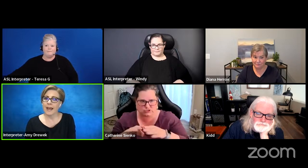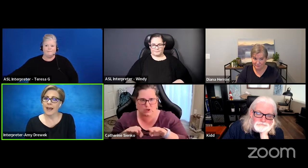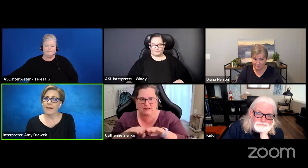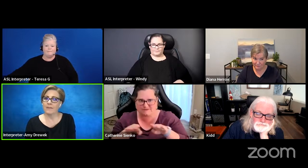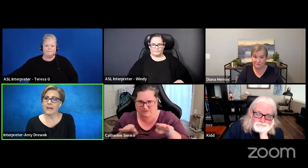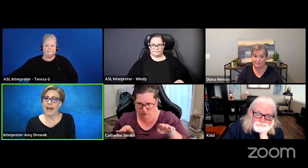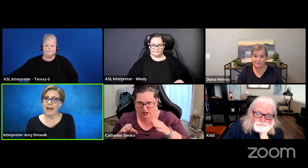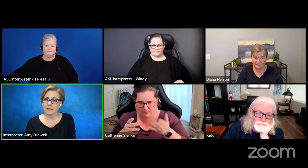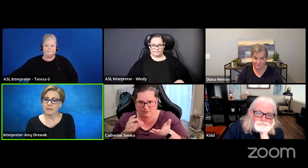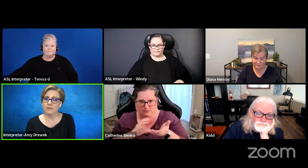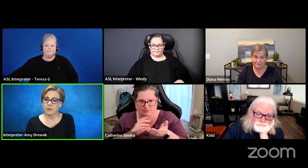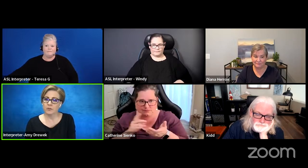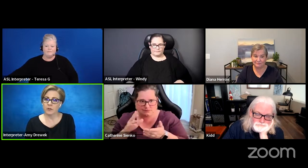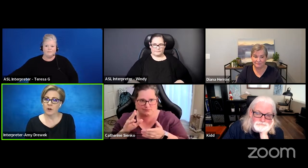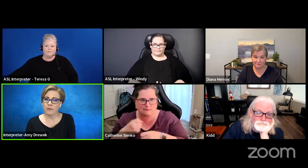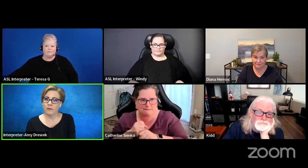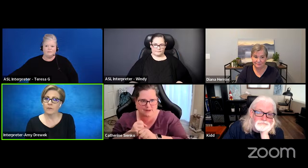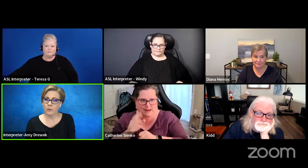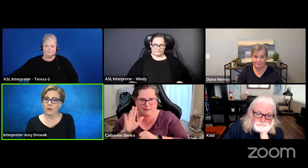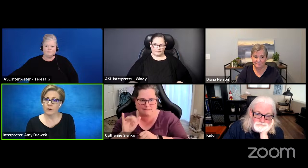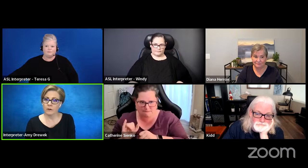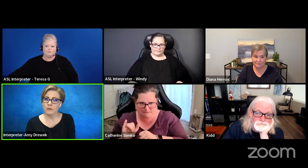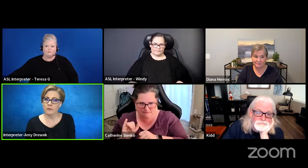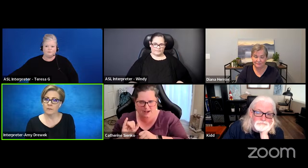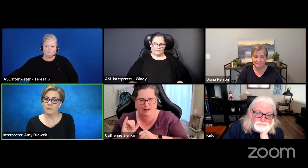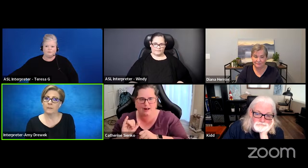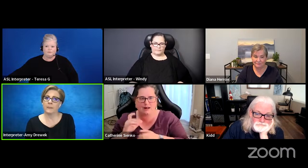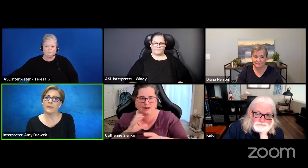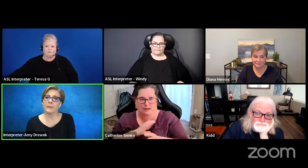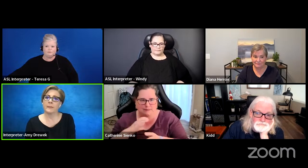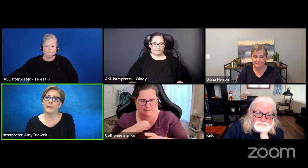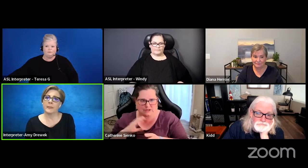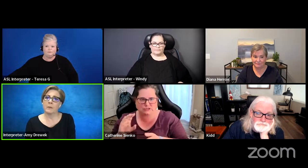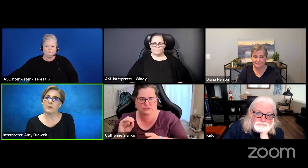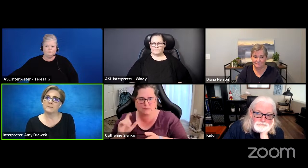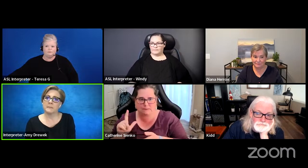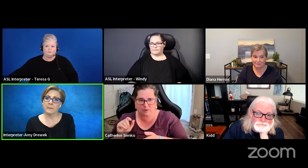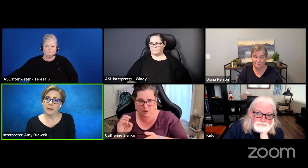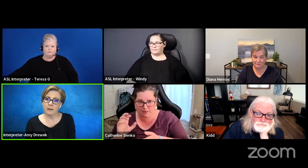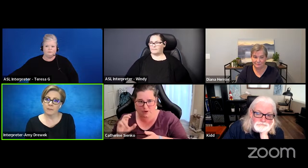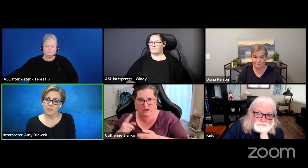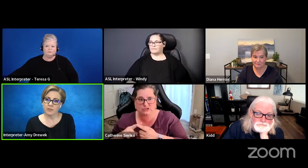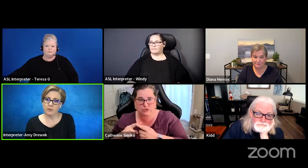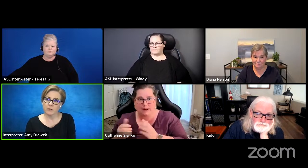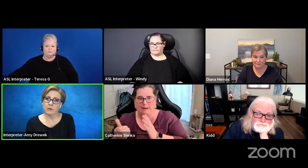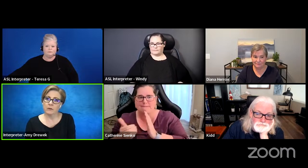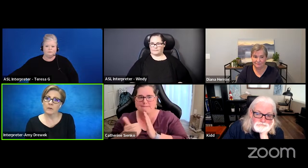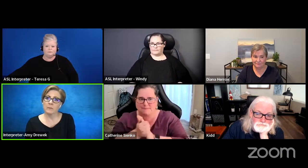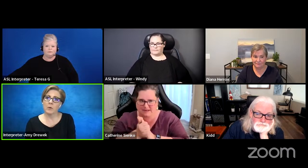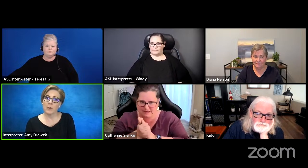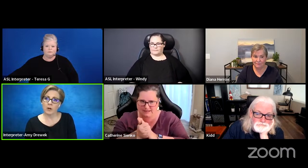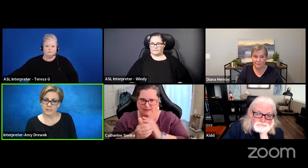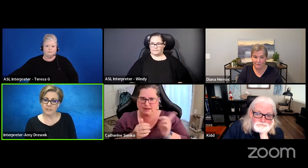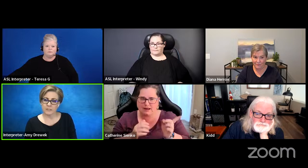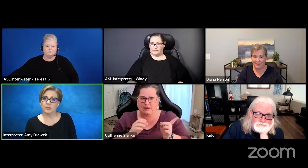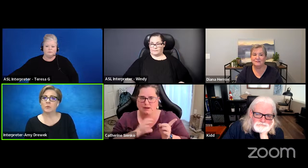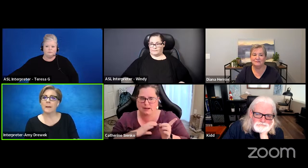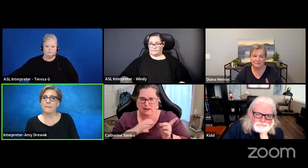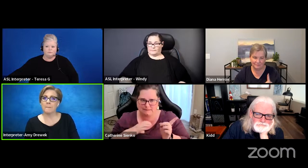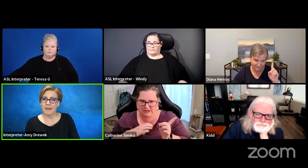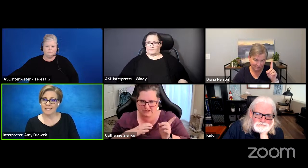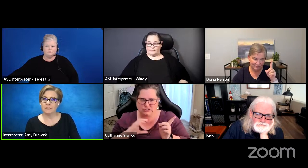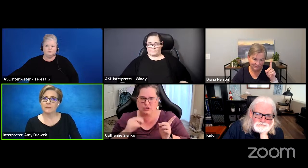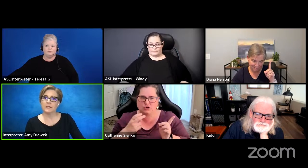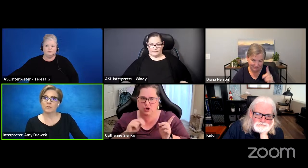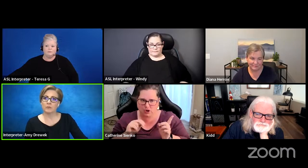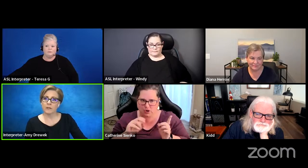board that we have an active motion on the floor that was made by Commissioner